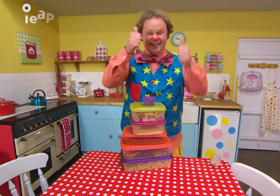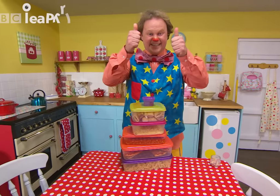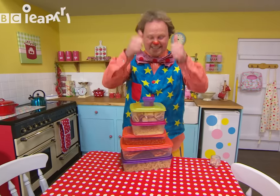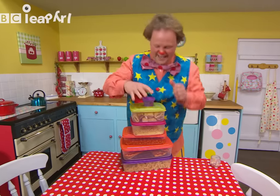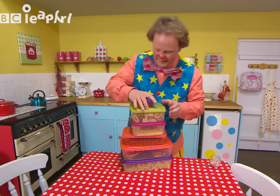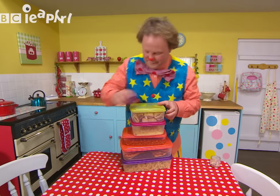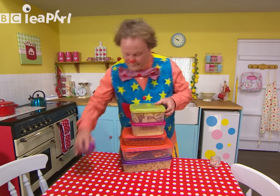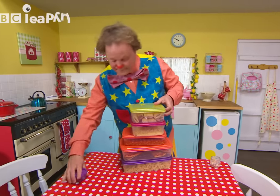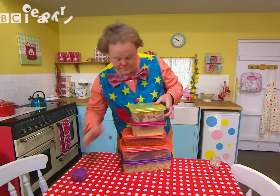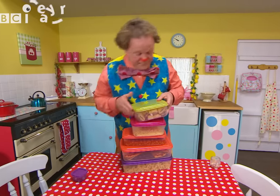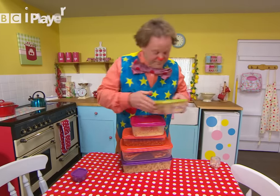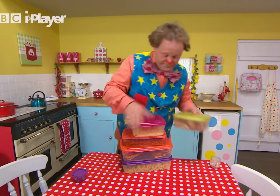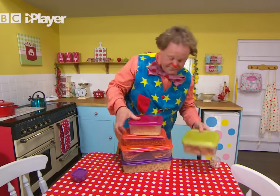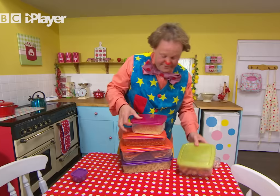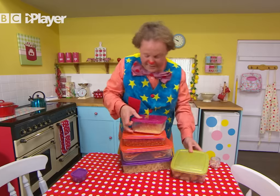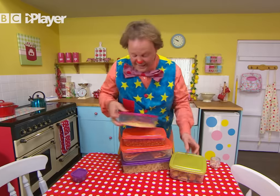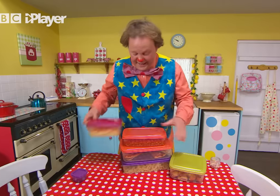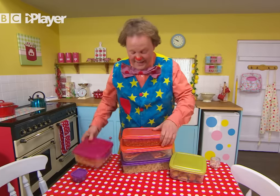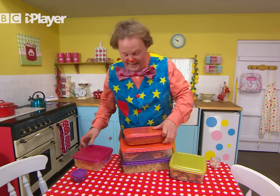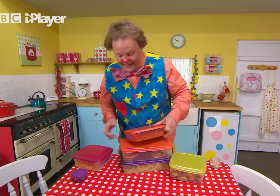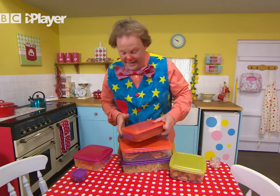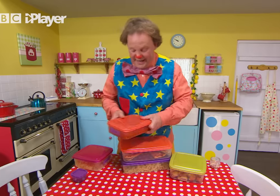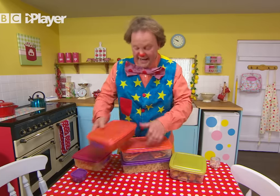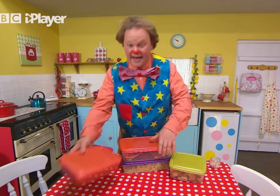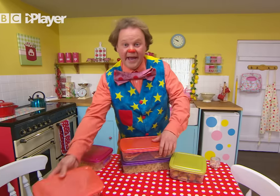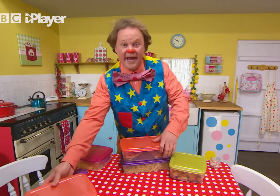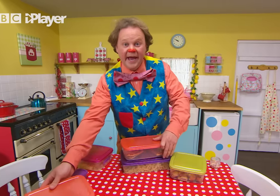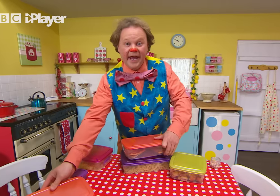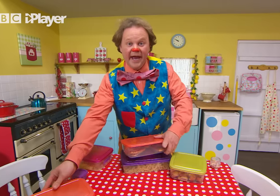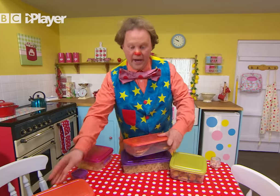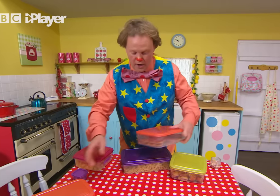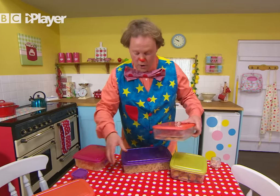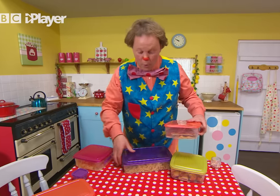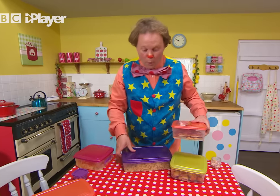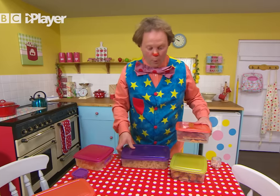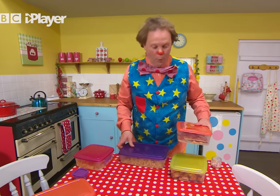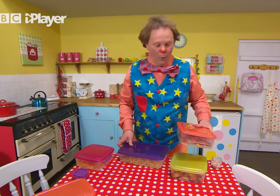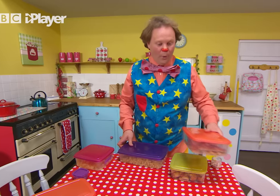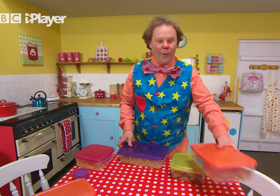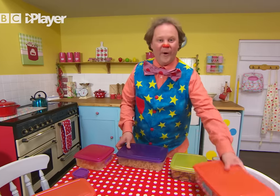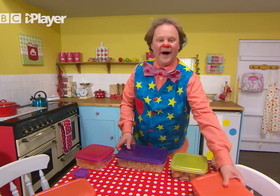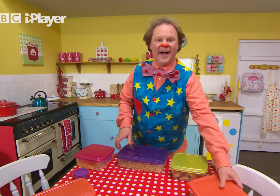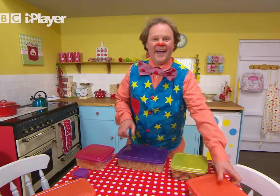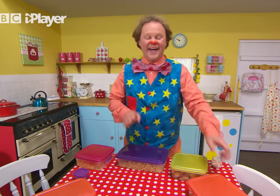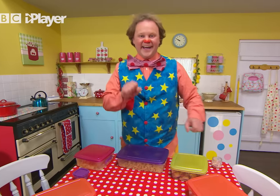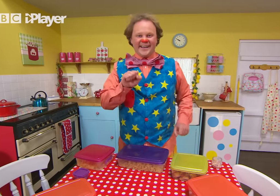Leftovers! You can make a leftovers trifle, Mr. Tumble. Ooh!